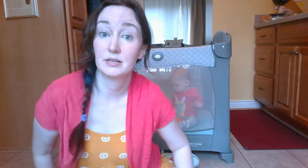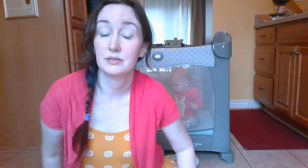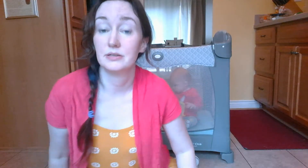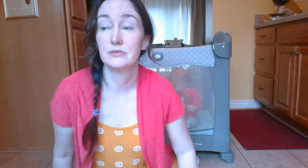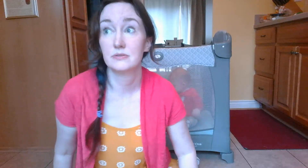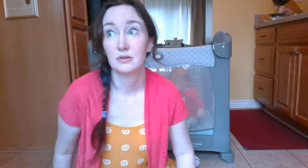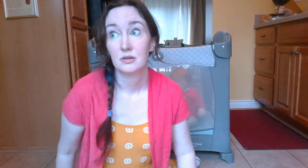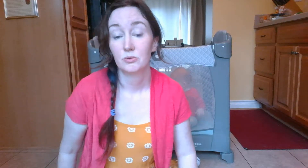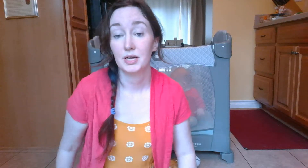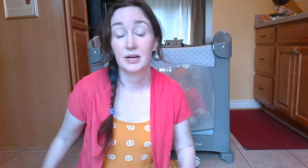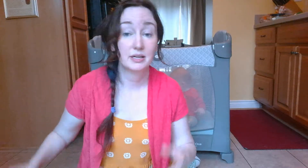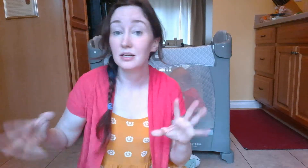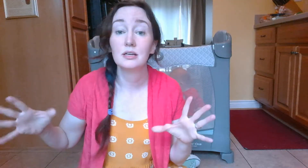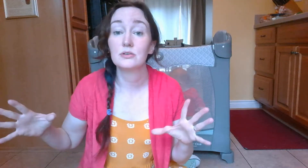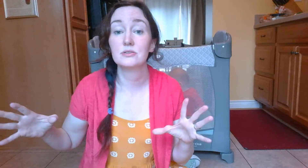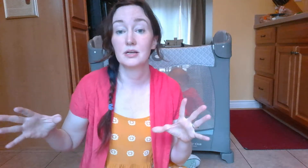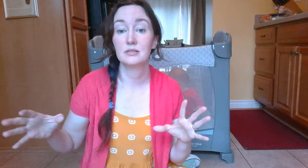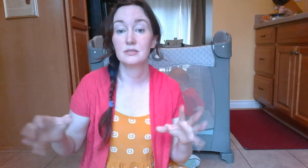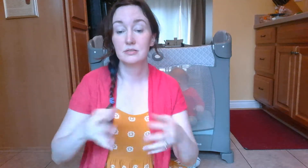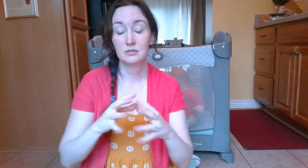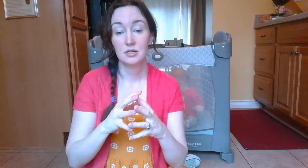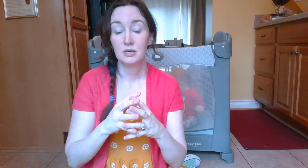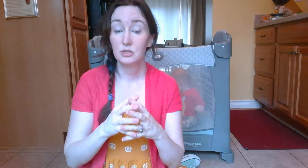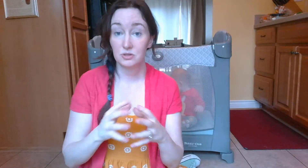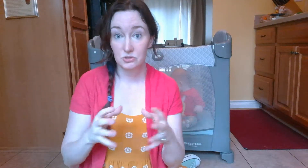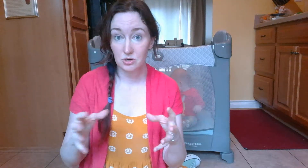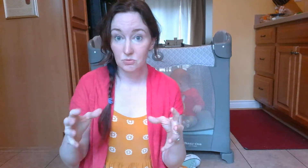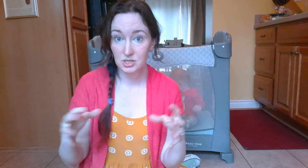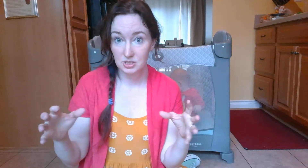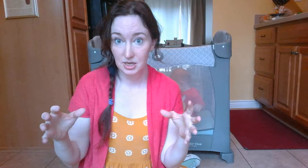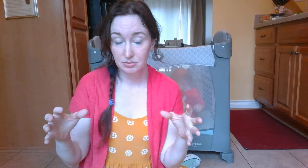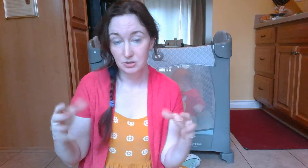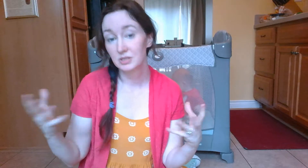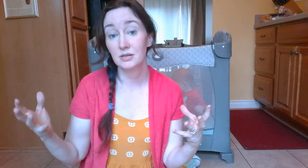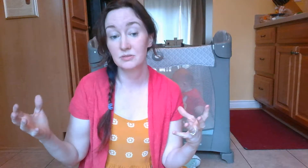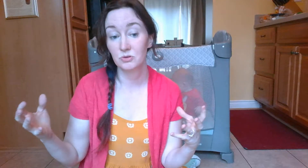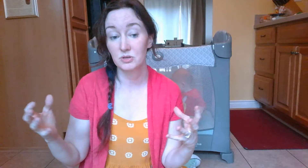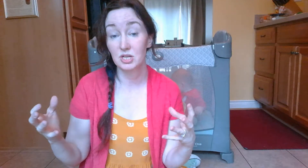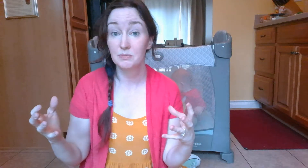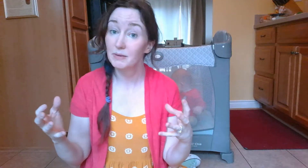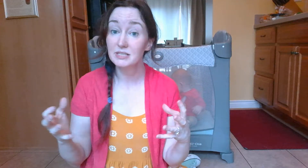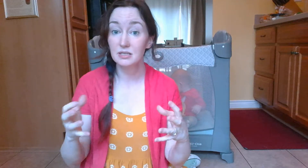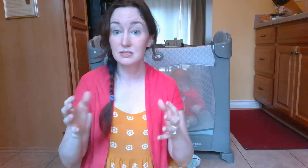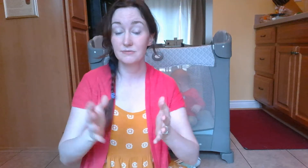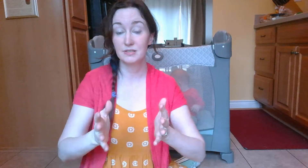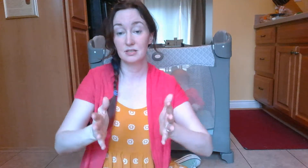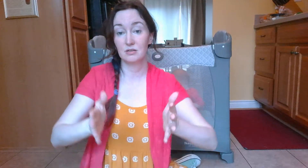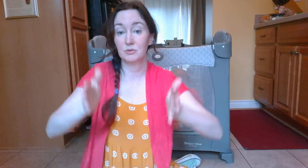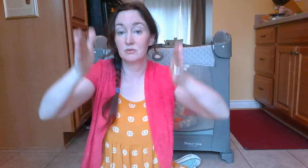ASL is without adding any other signs, you can show what shape. You can tell someone what shape the basket is. If it's one of